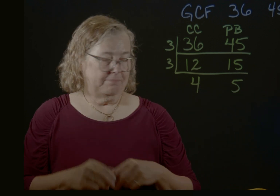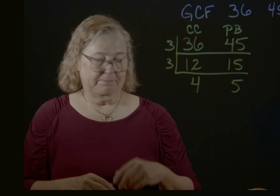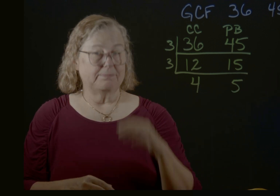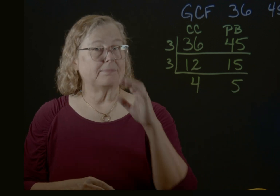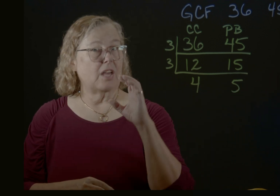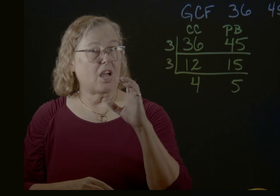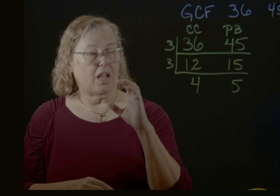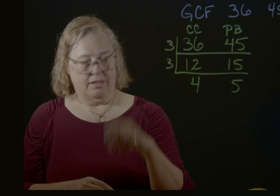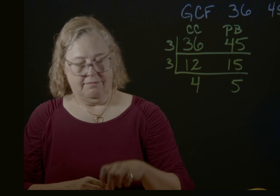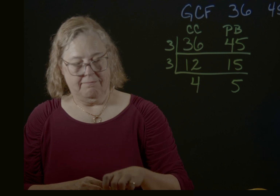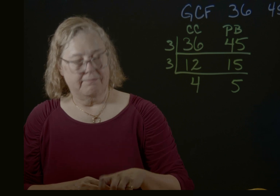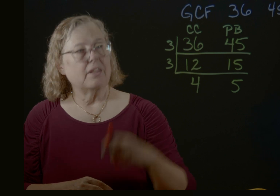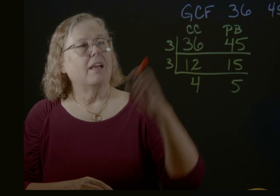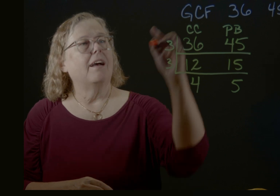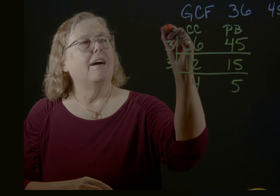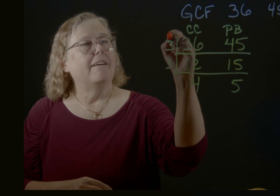factors. So I'm going to draw my C.